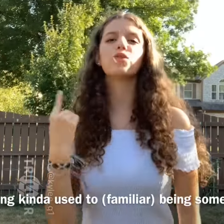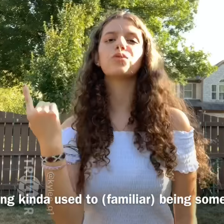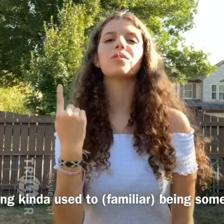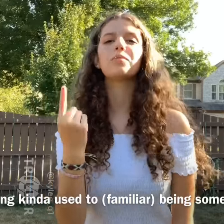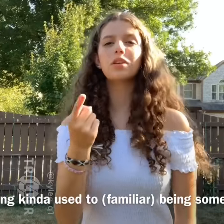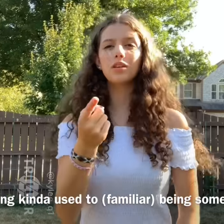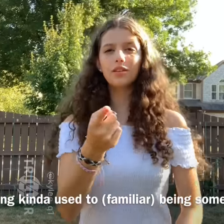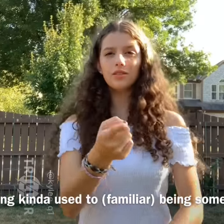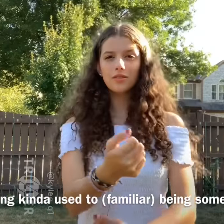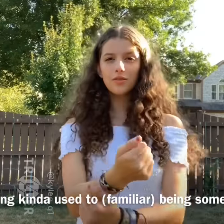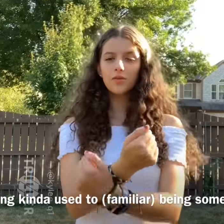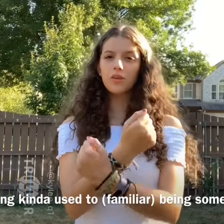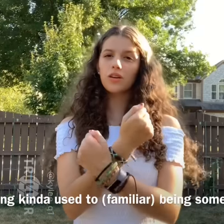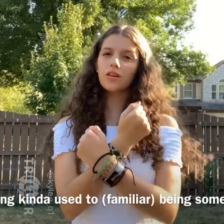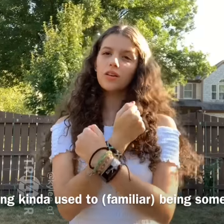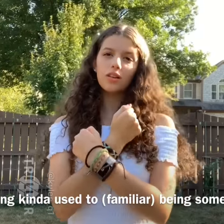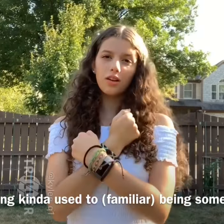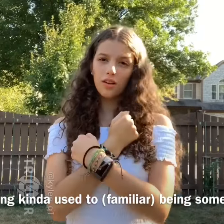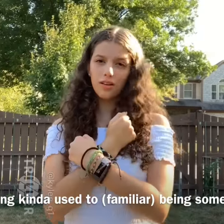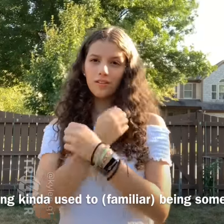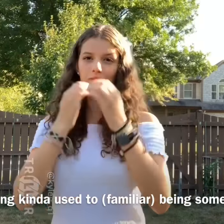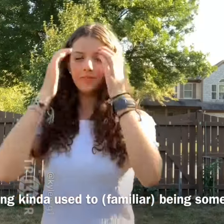used to being someone you loved